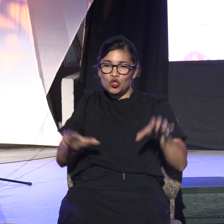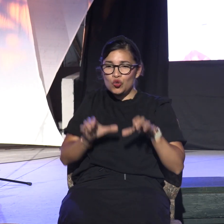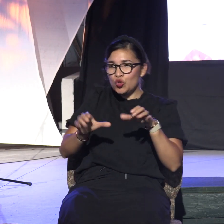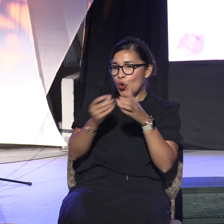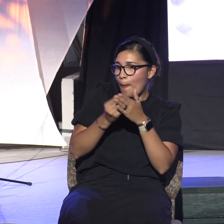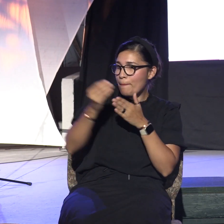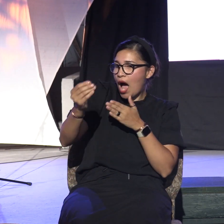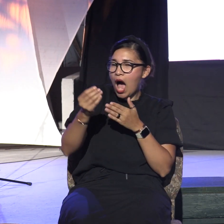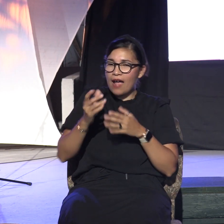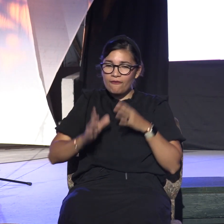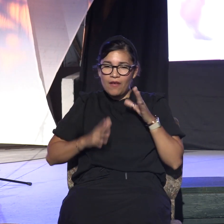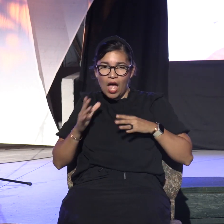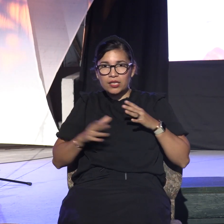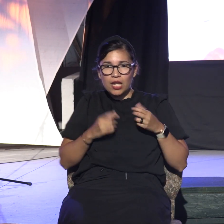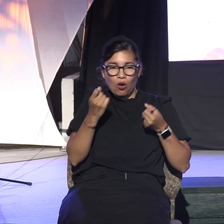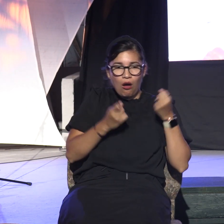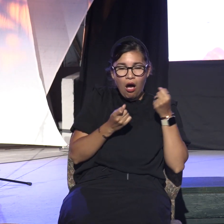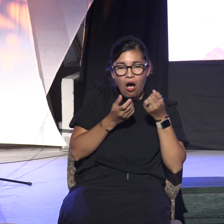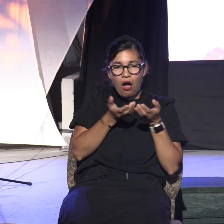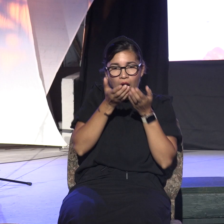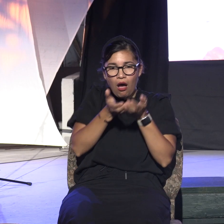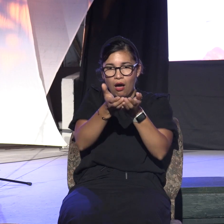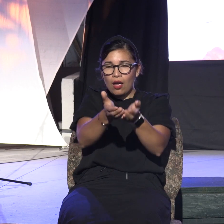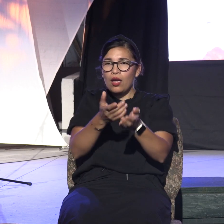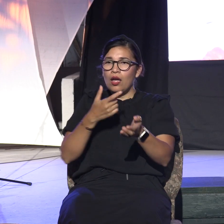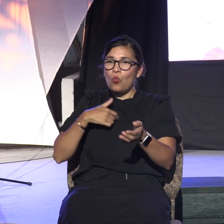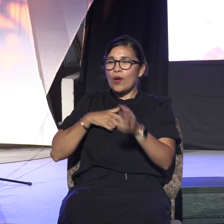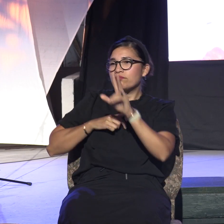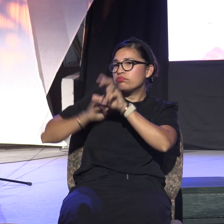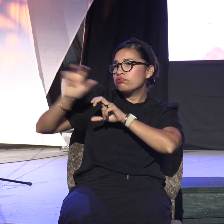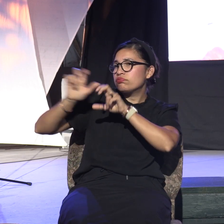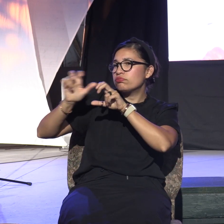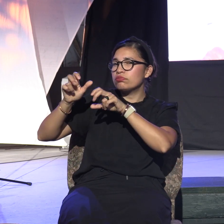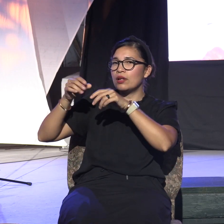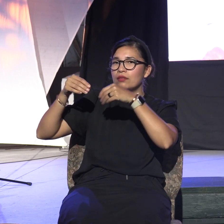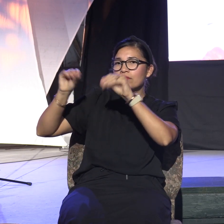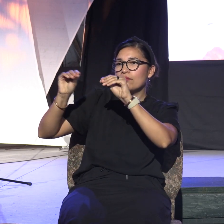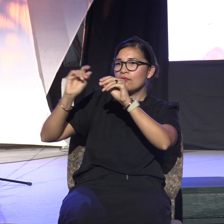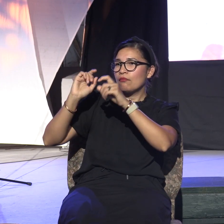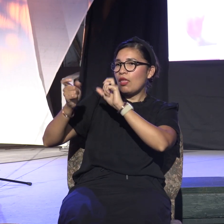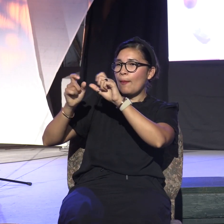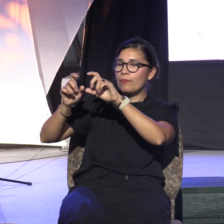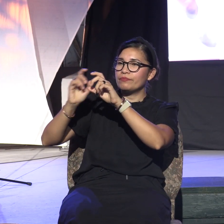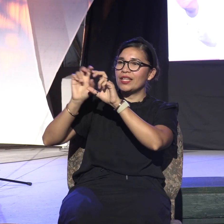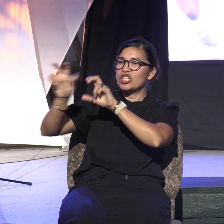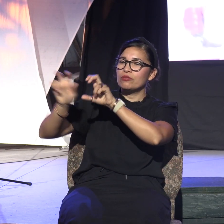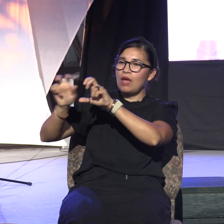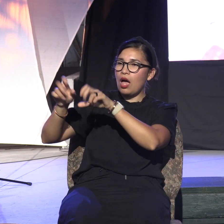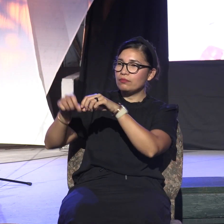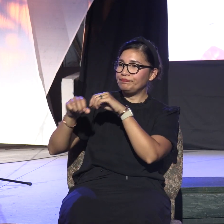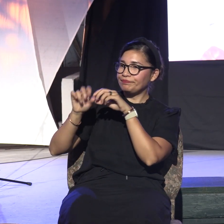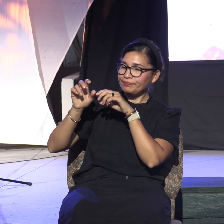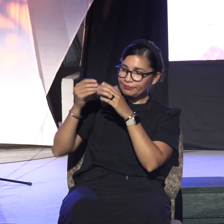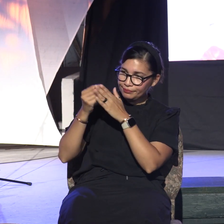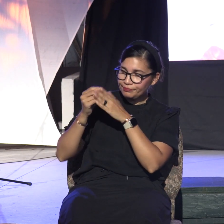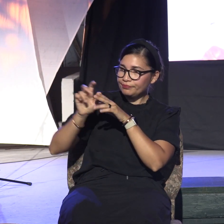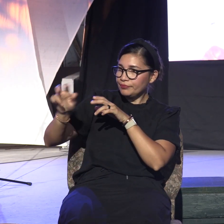successful. And Solomon knew this season of life. Man, was he ever